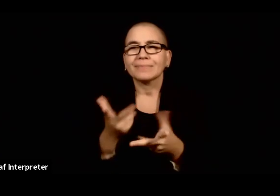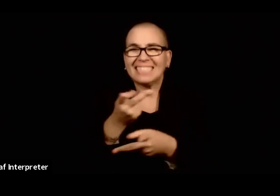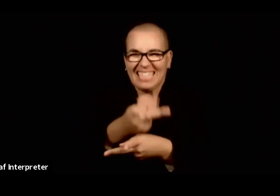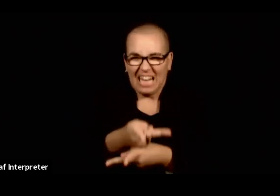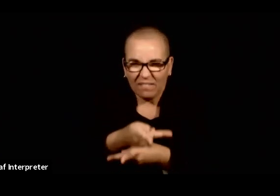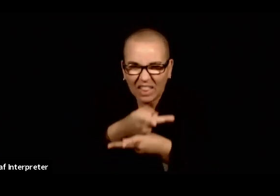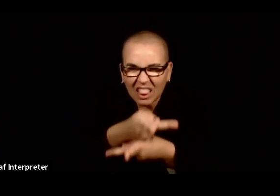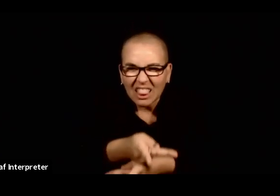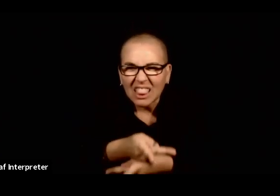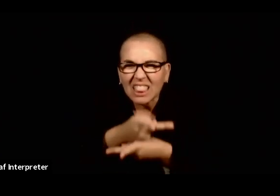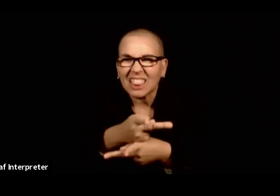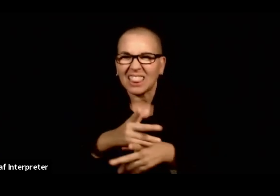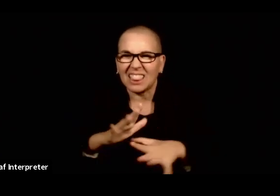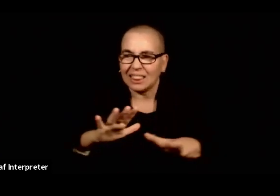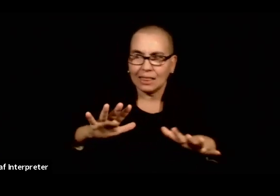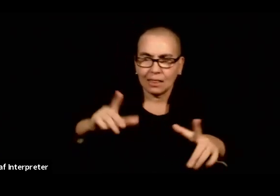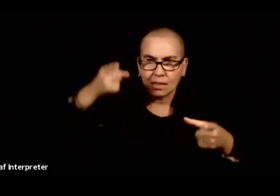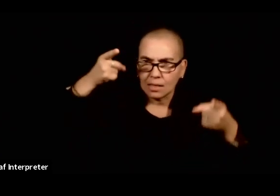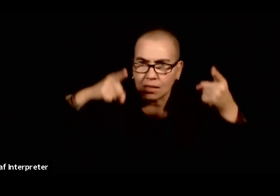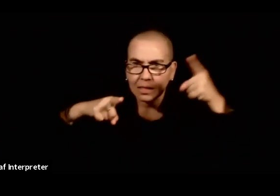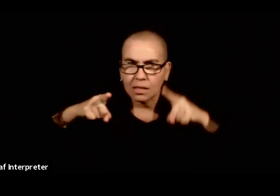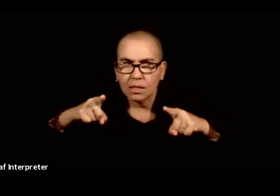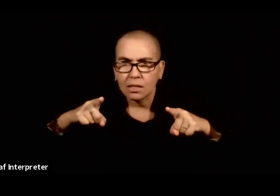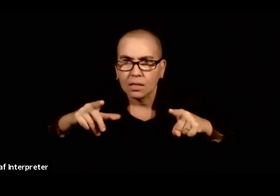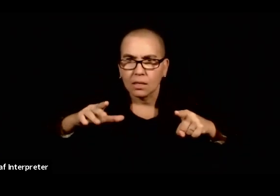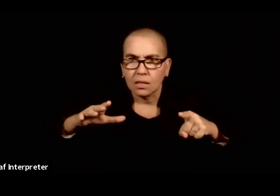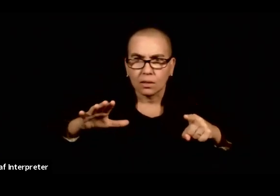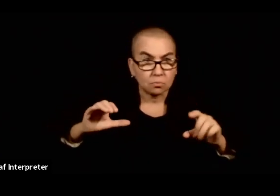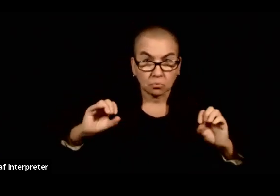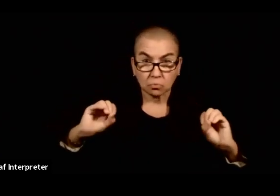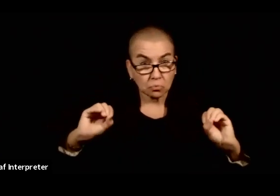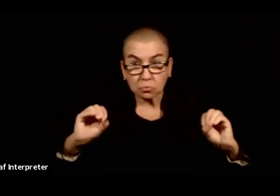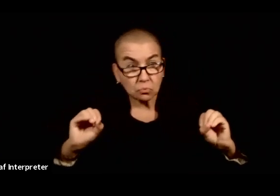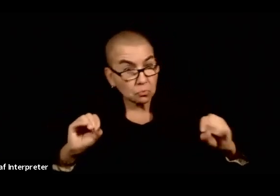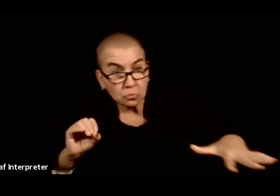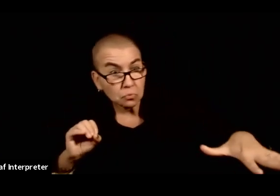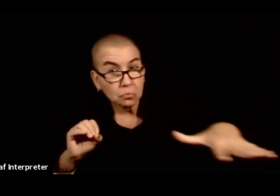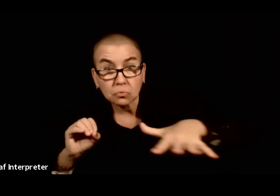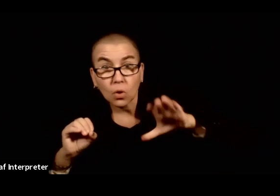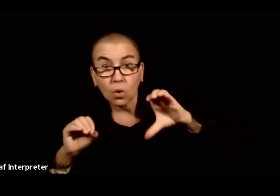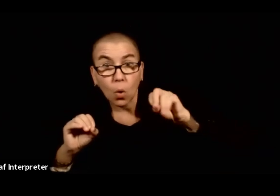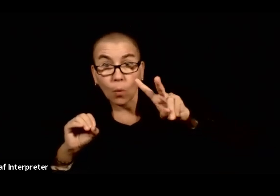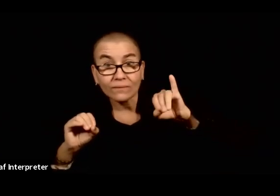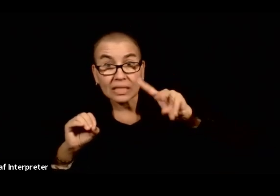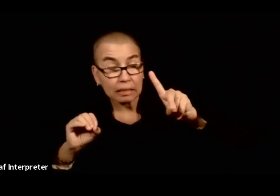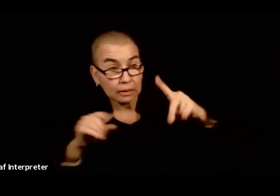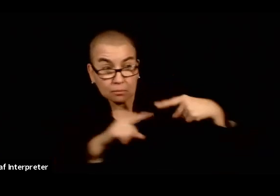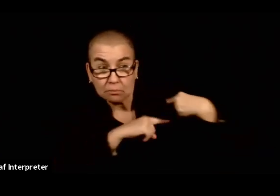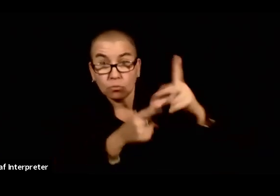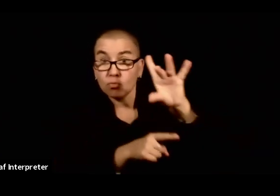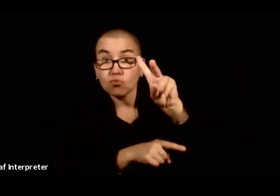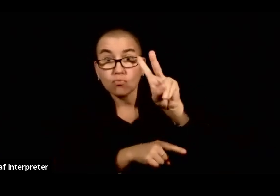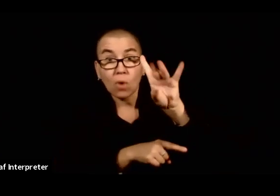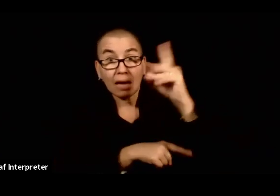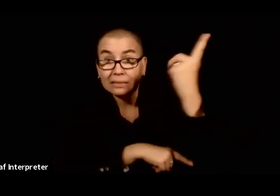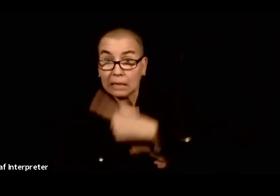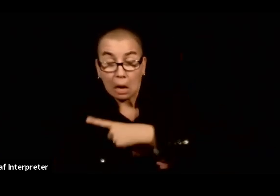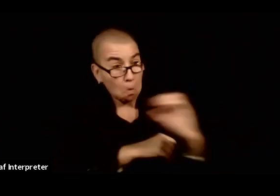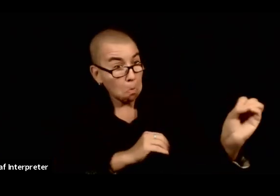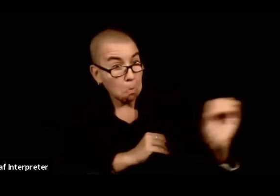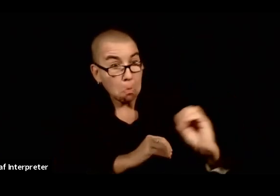been no exposures from a case in the past 28 days or other requirements described in the guidance are